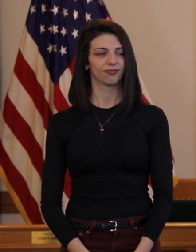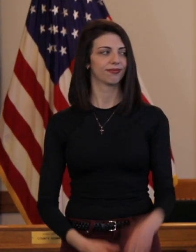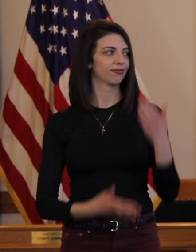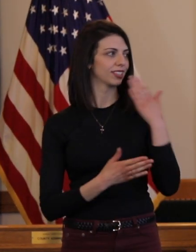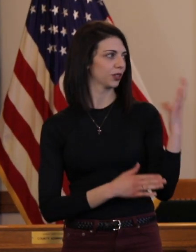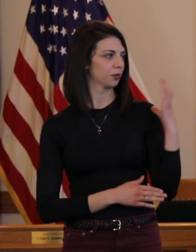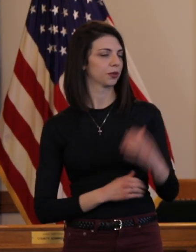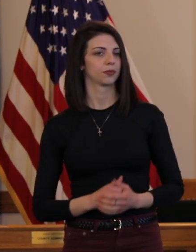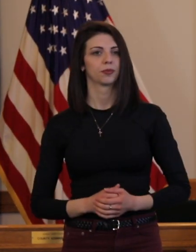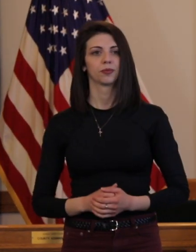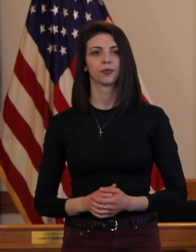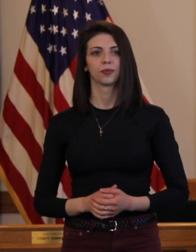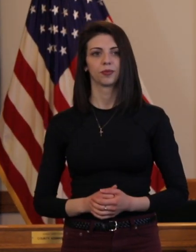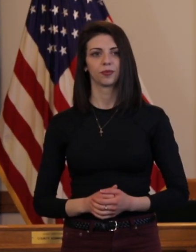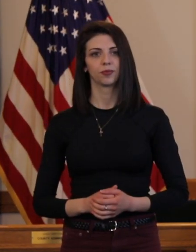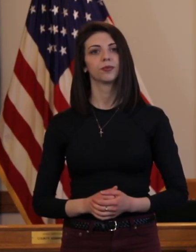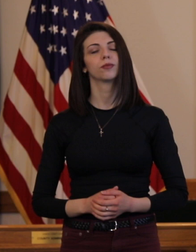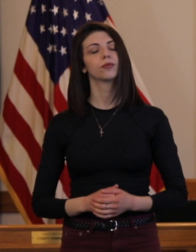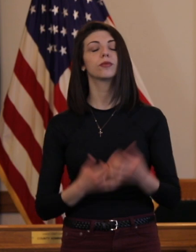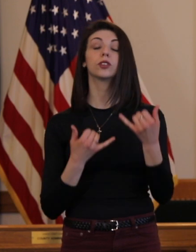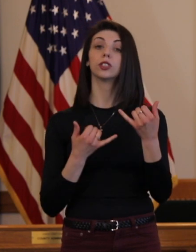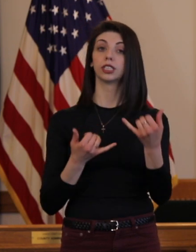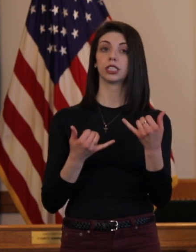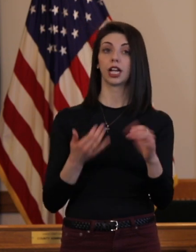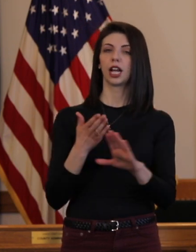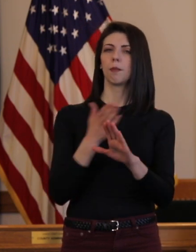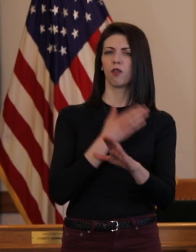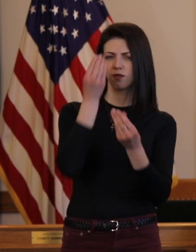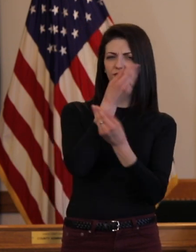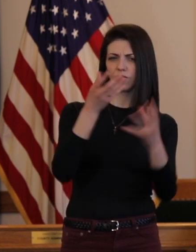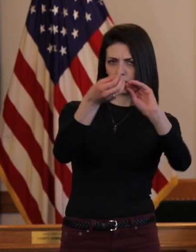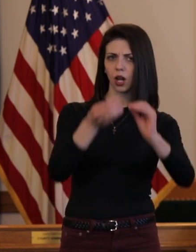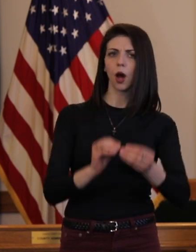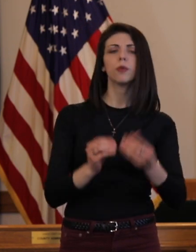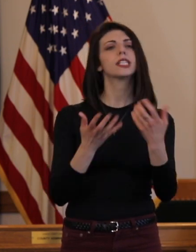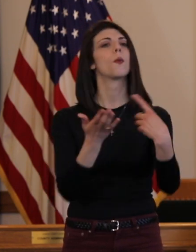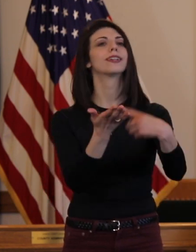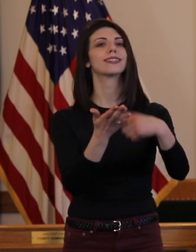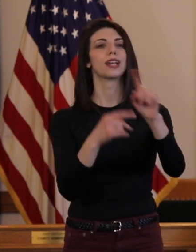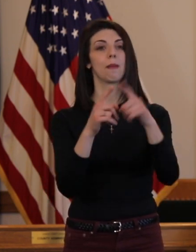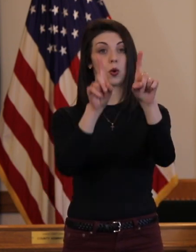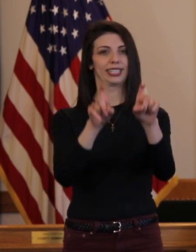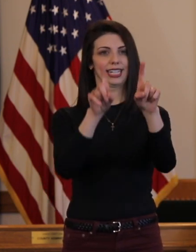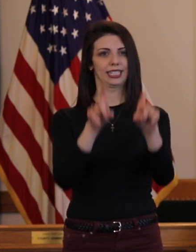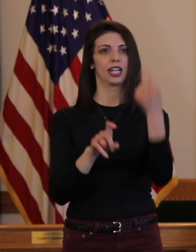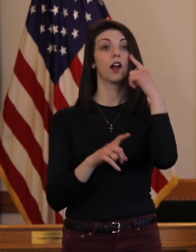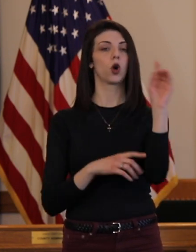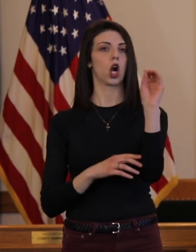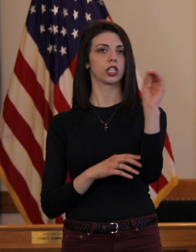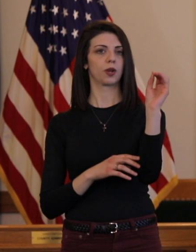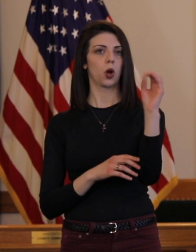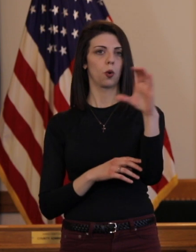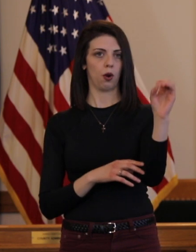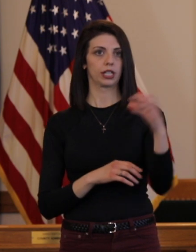Thank you, Mr. Chairman. So today, before I gave the numbers, I wanted to talk a little bit about testing in Oswego County.